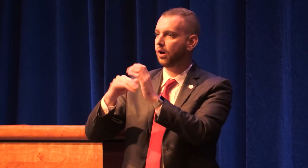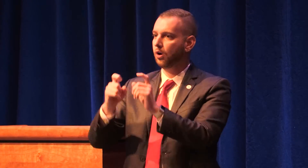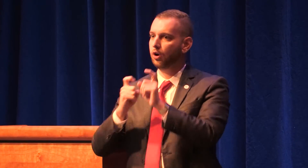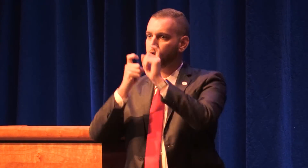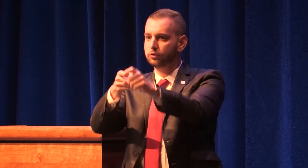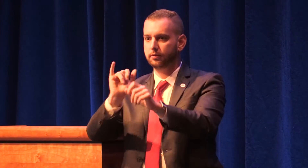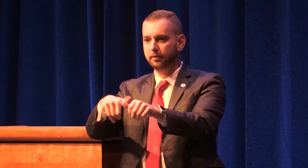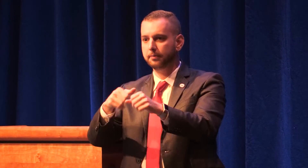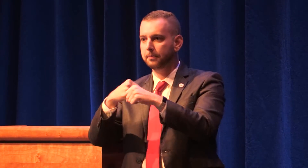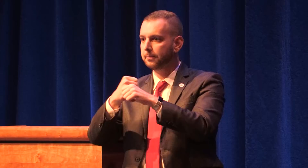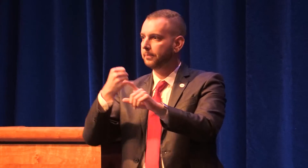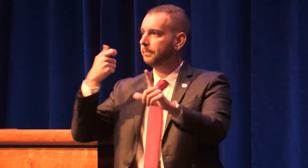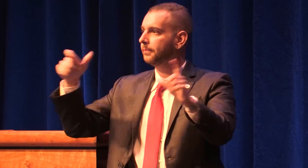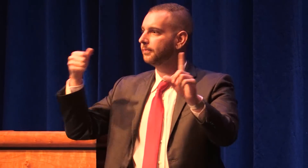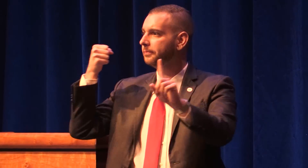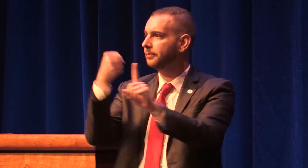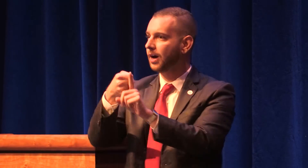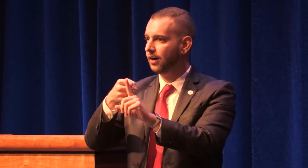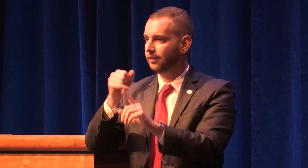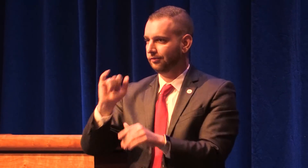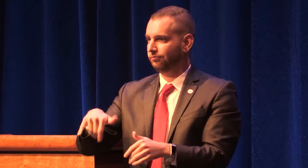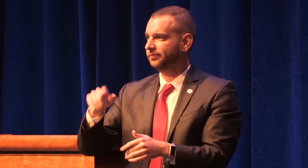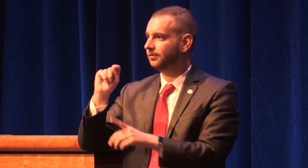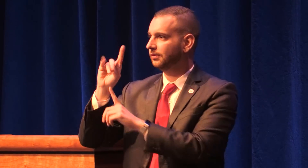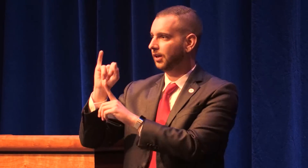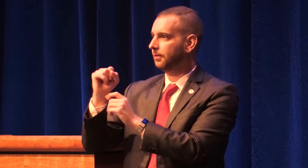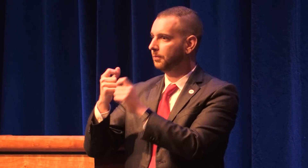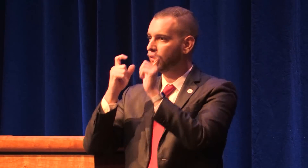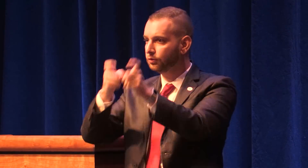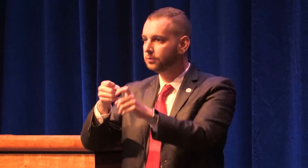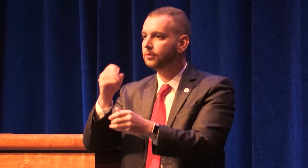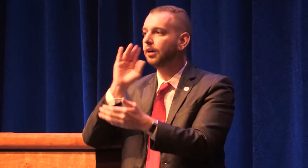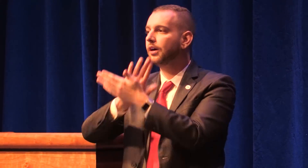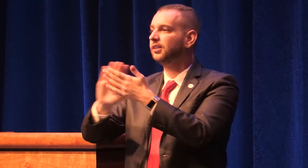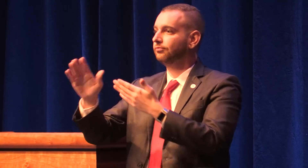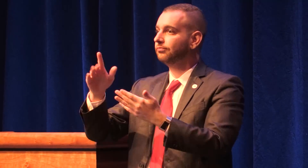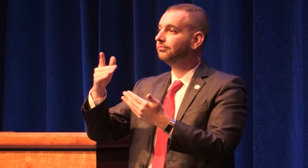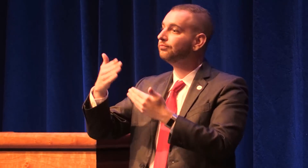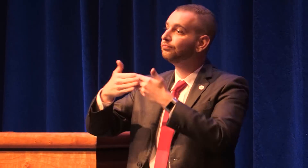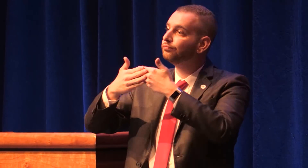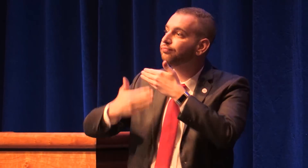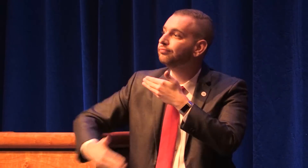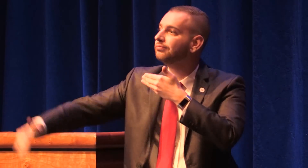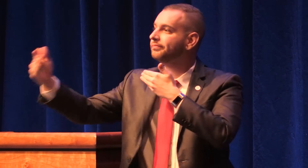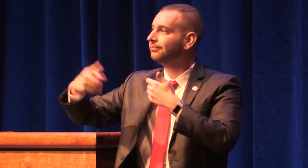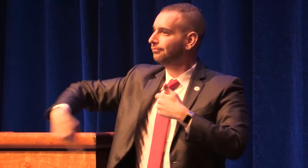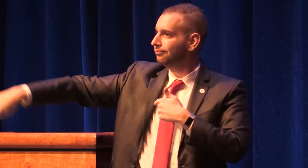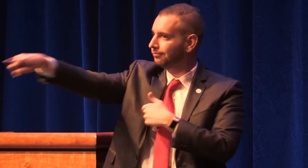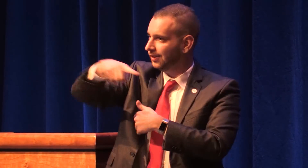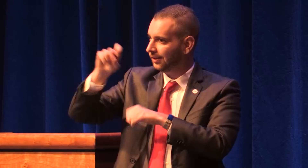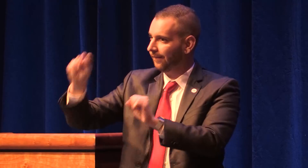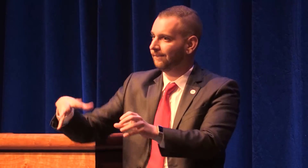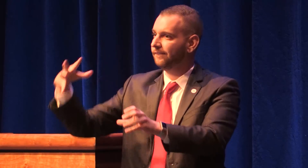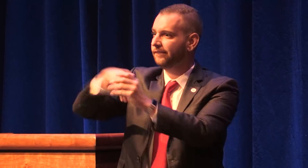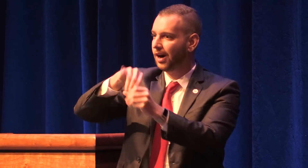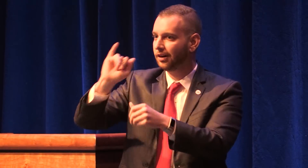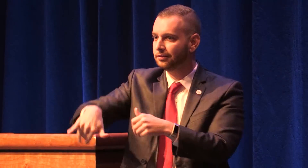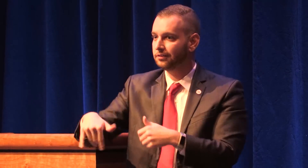the key role to contribute to that access was really proffered by TDI. And